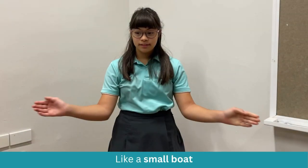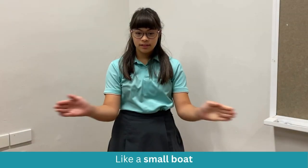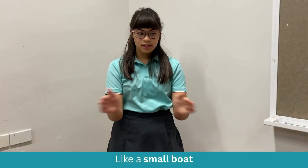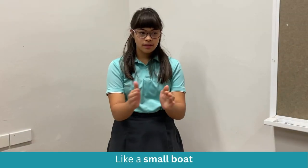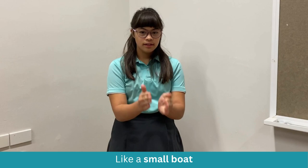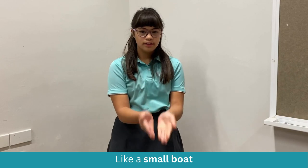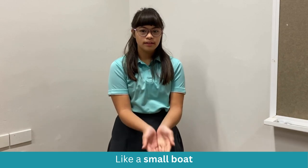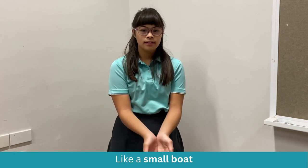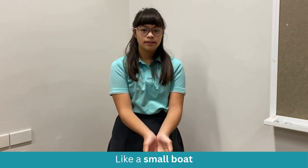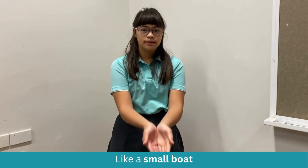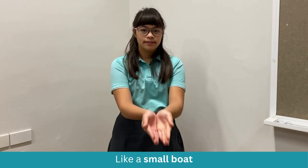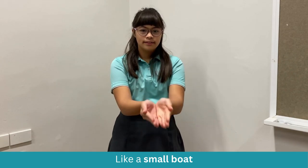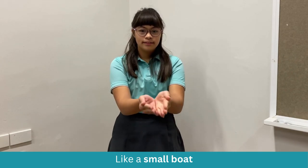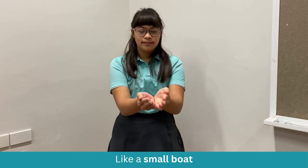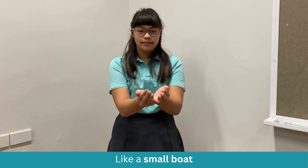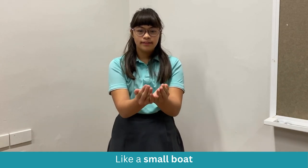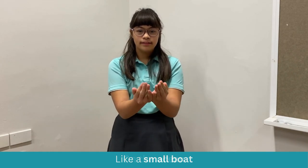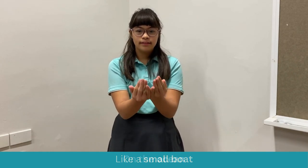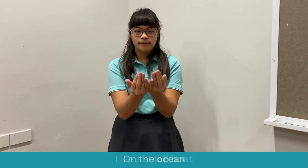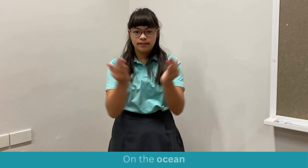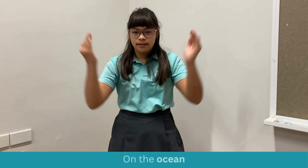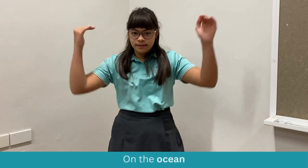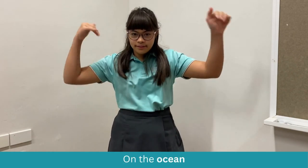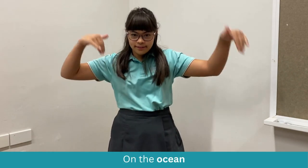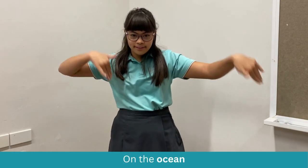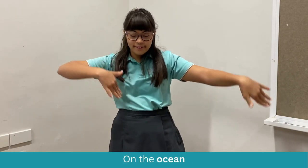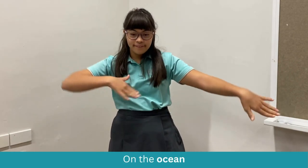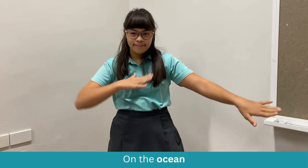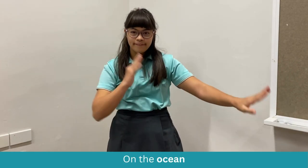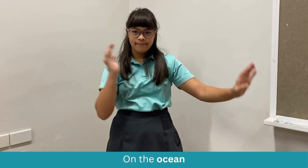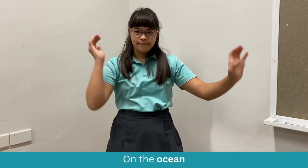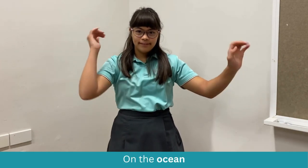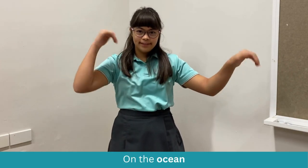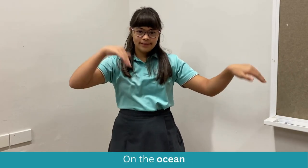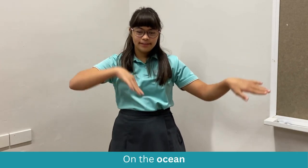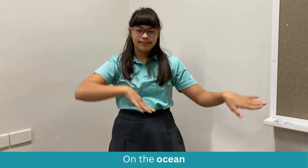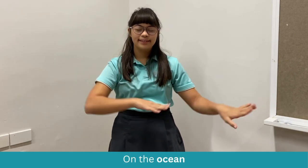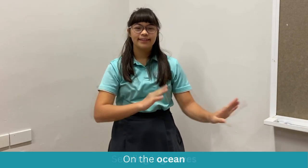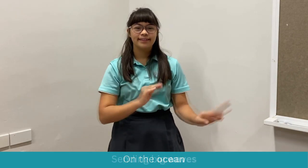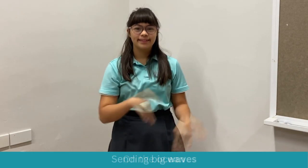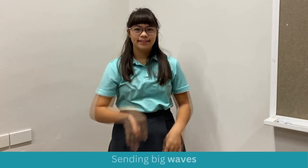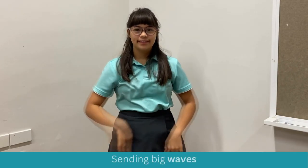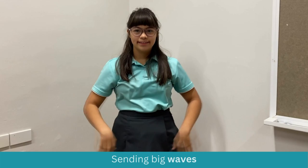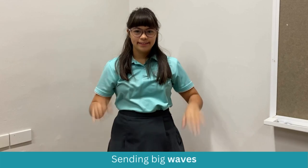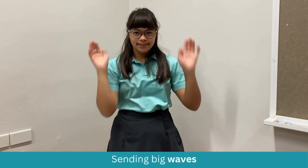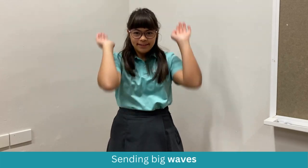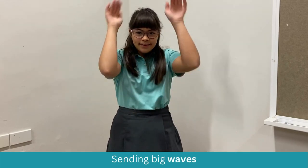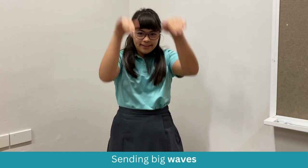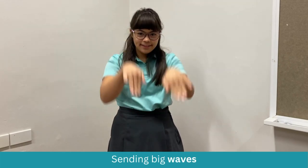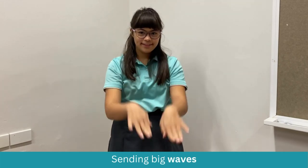like a small boat on the ocean, sending big